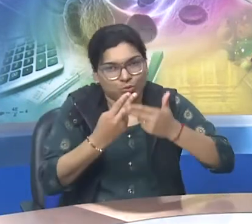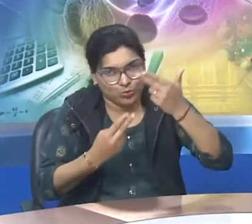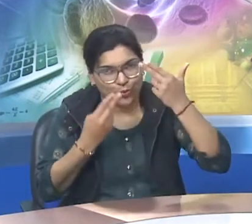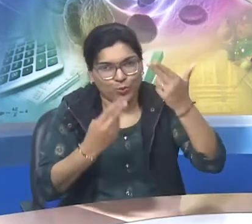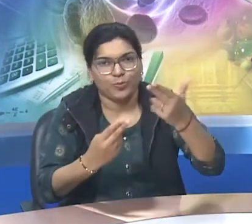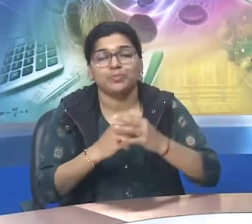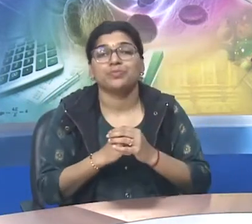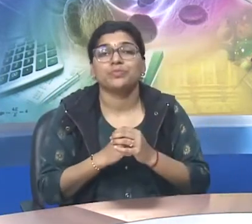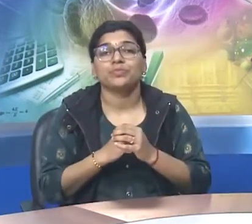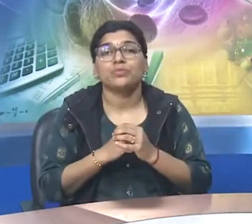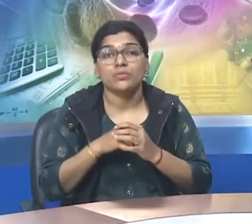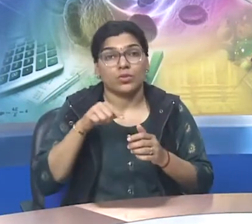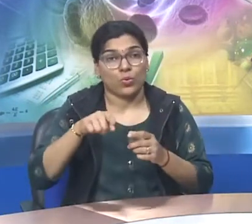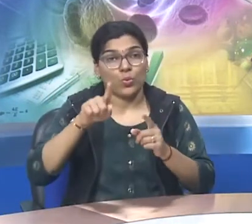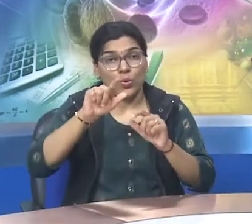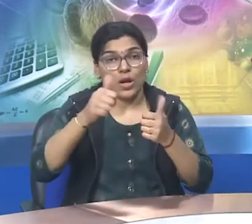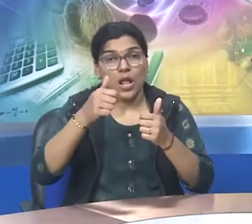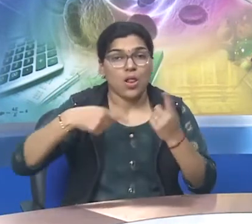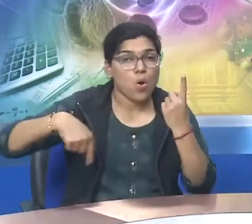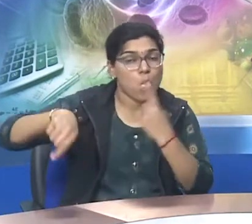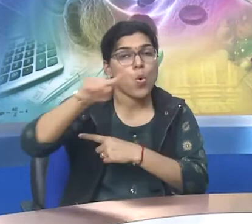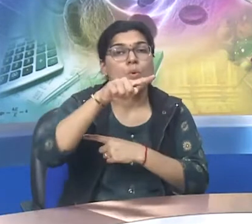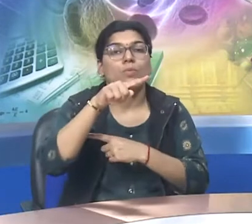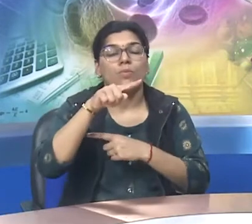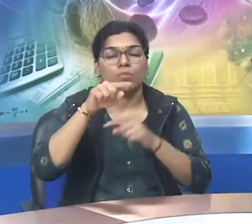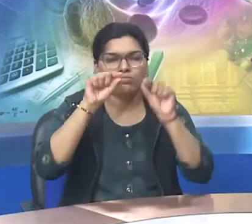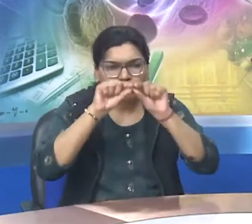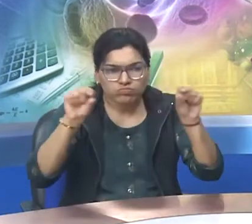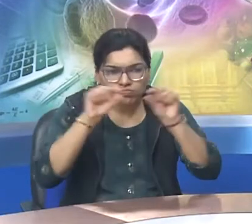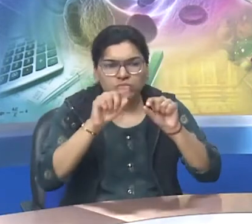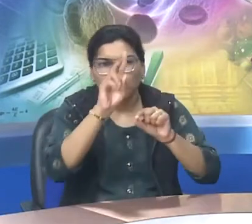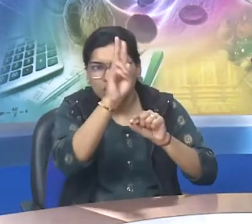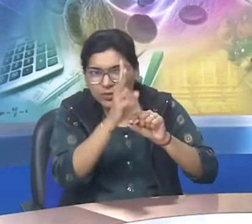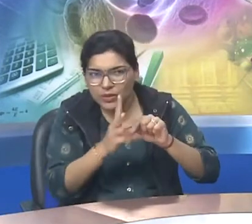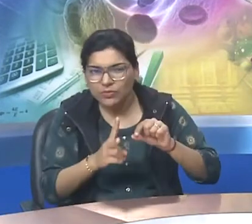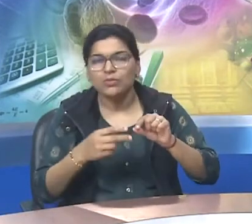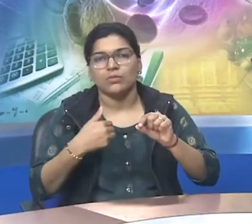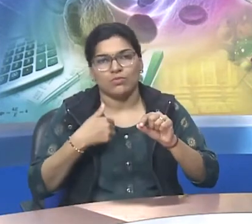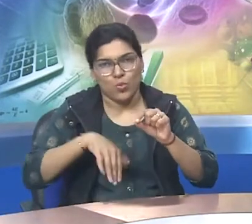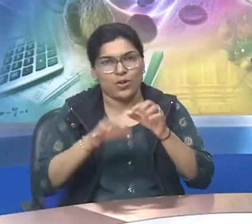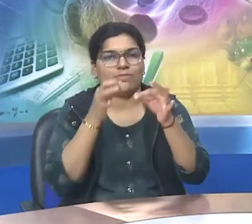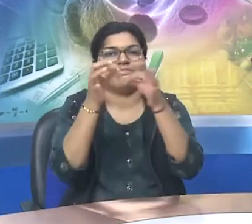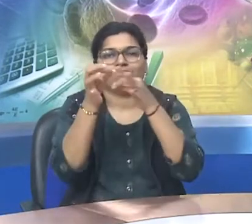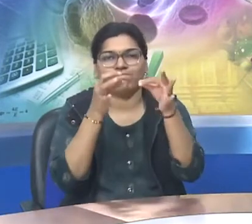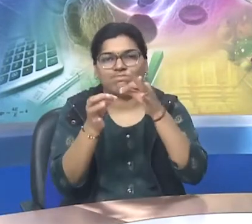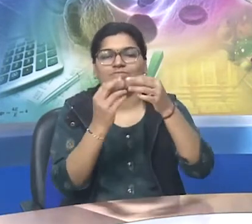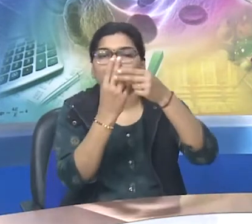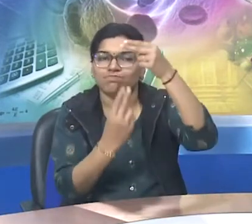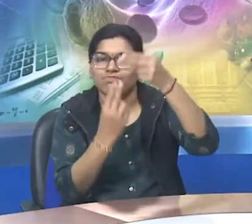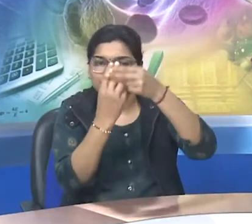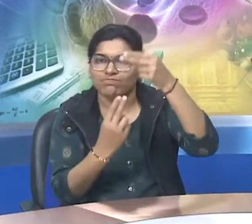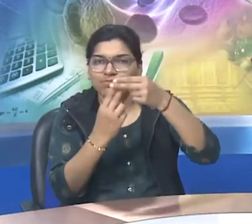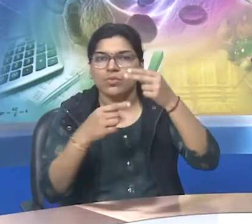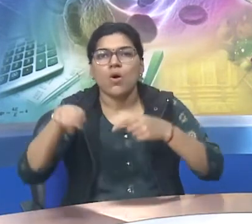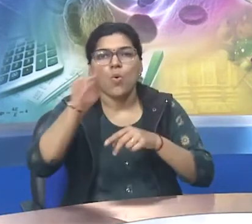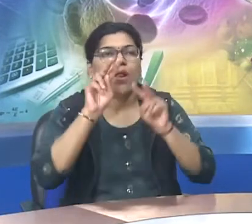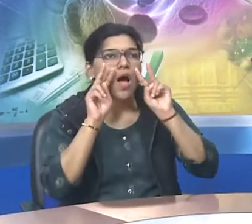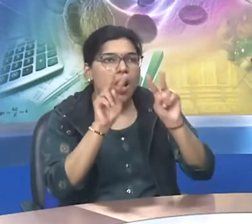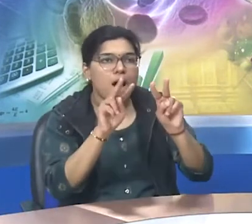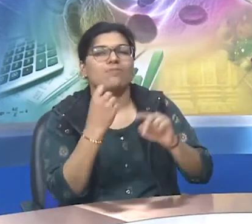to be with her grandmother. And I would also explain